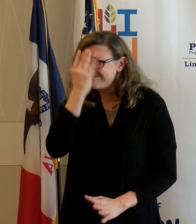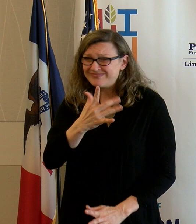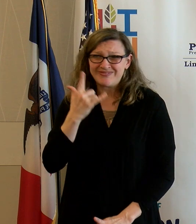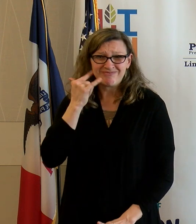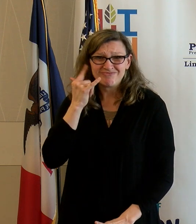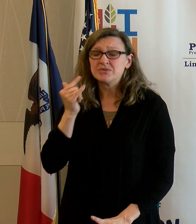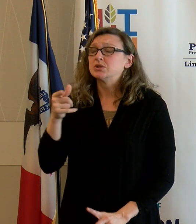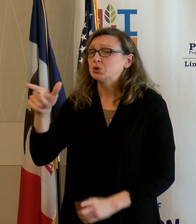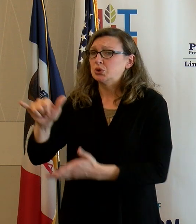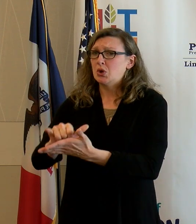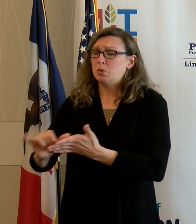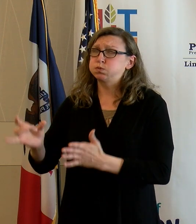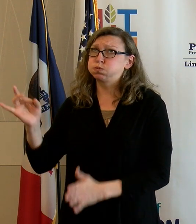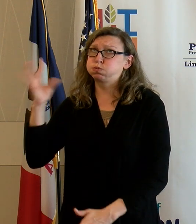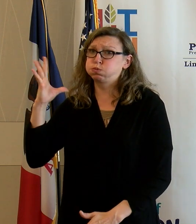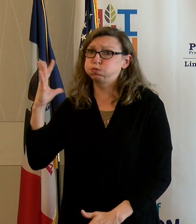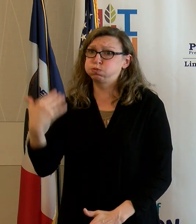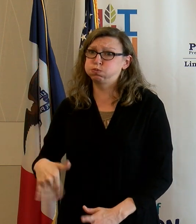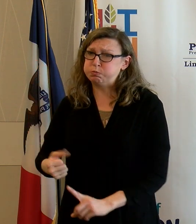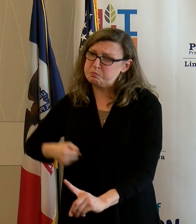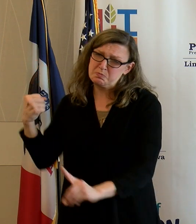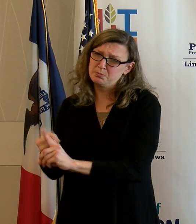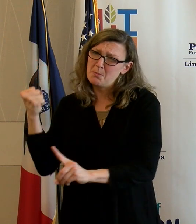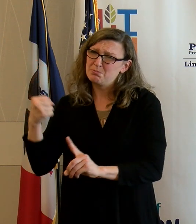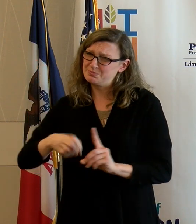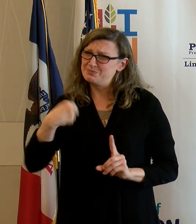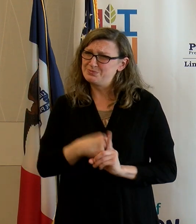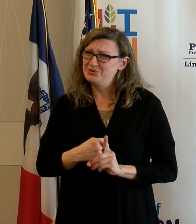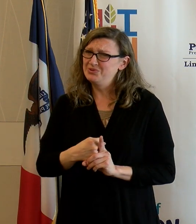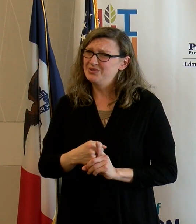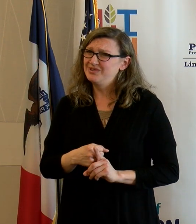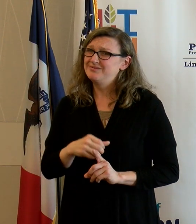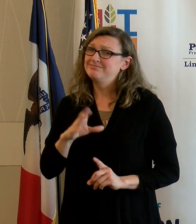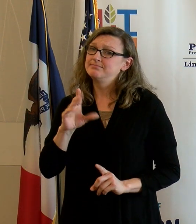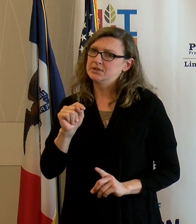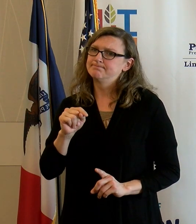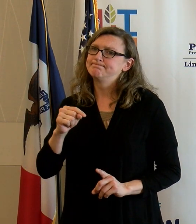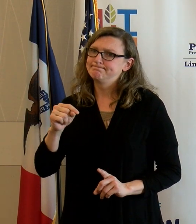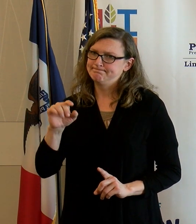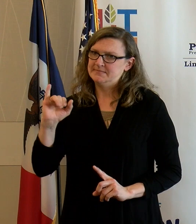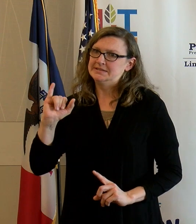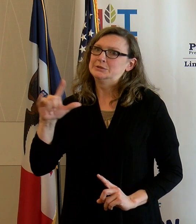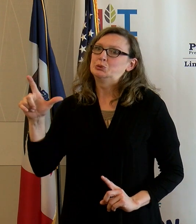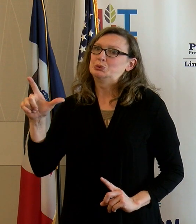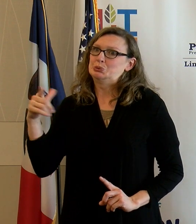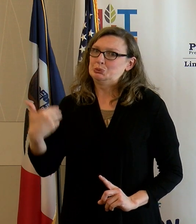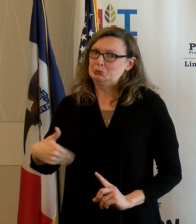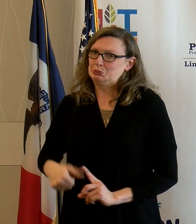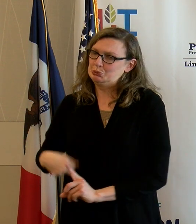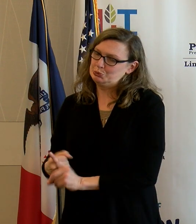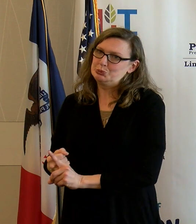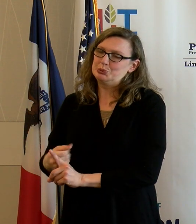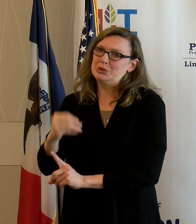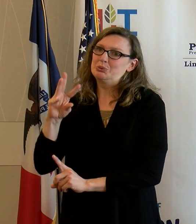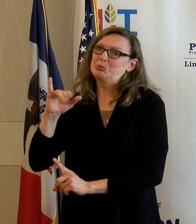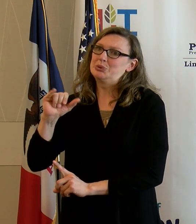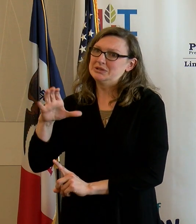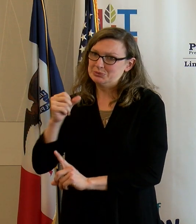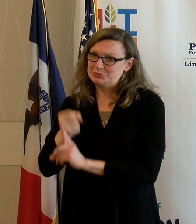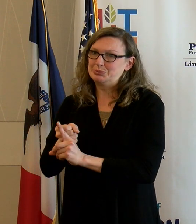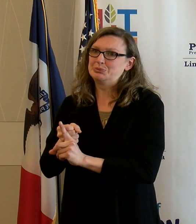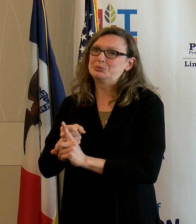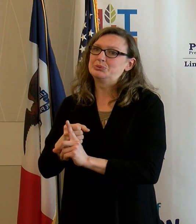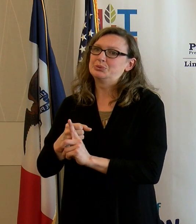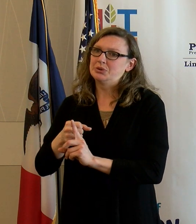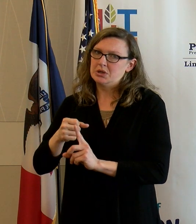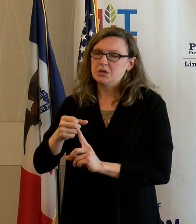COVID-19 crisis. But we are like Illinois, and we are like Wisconsin and Minnesota and other states around the